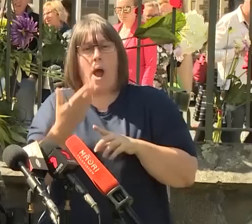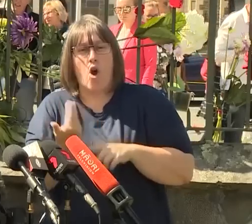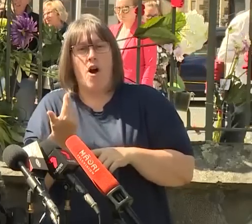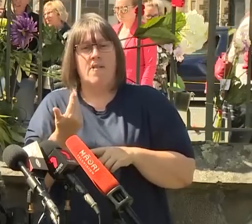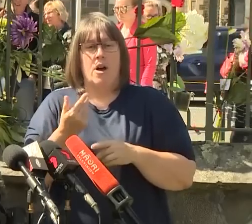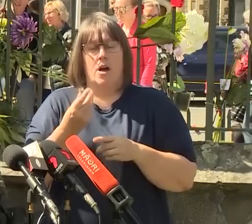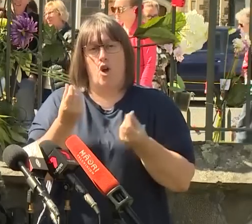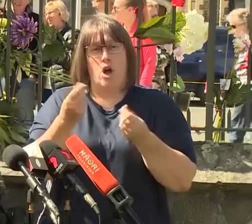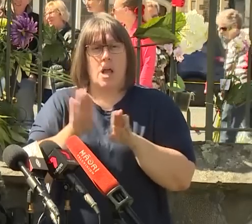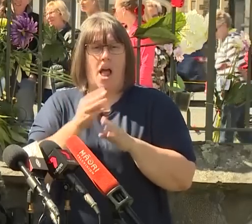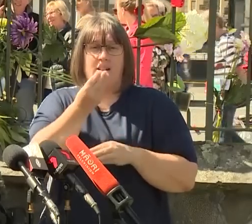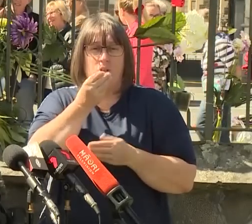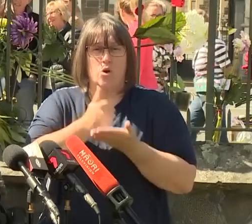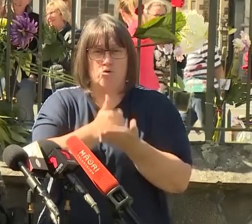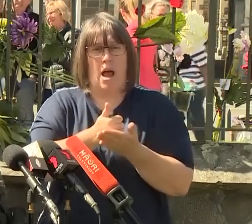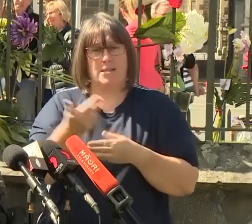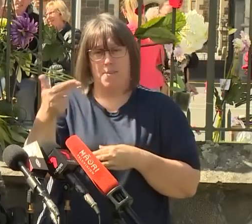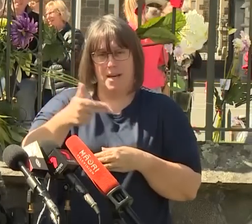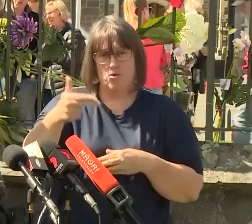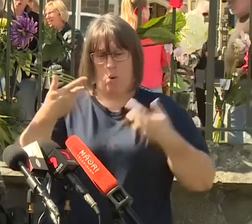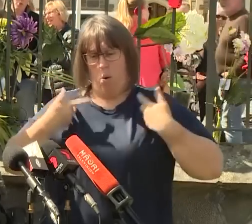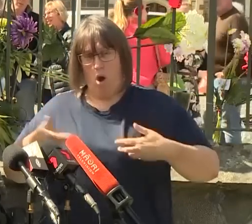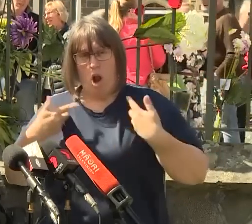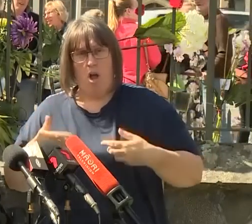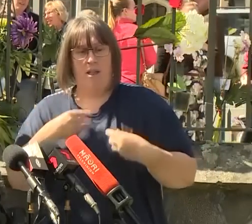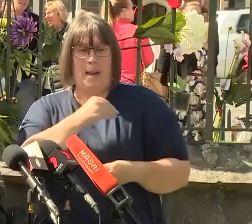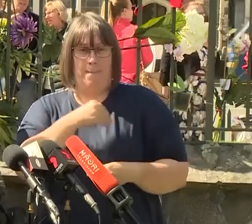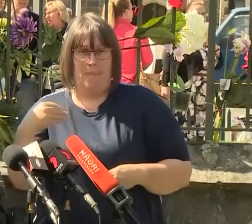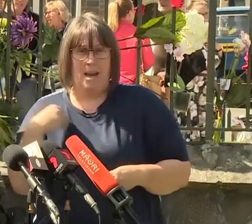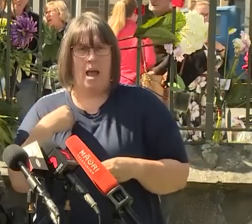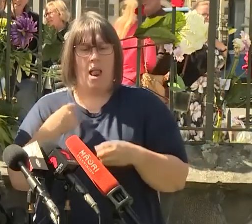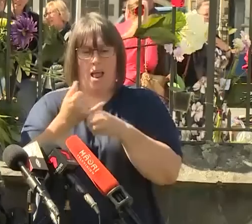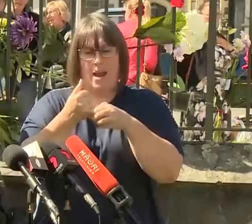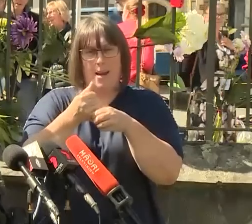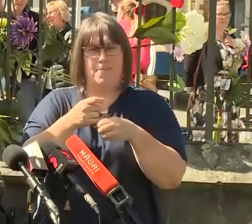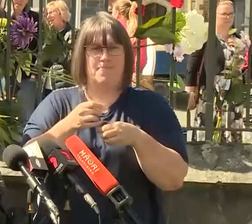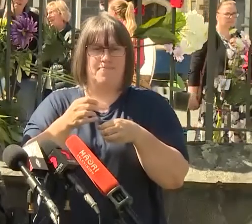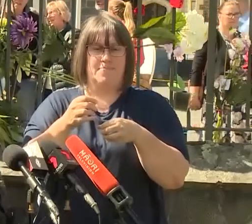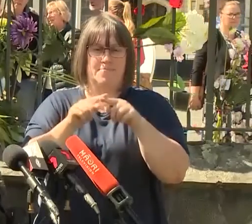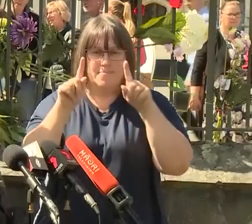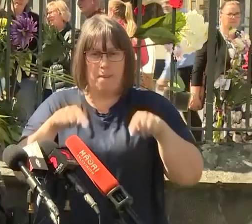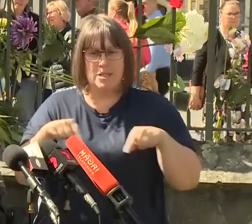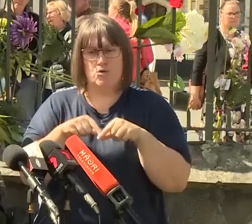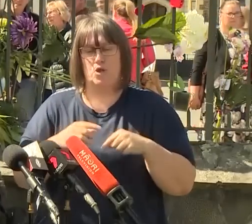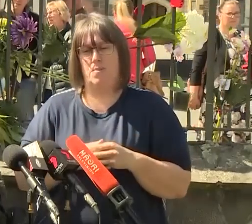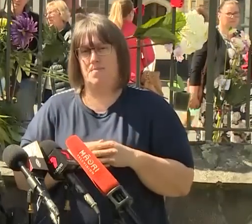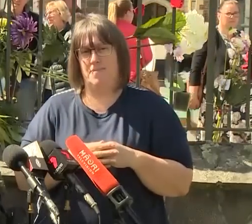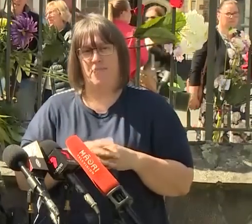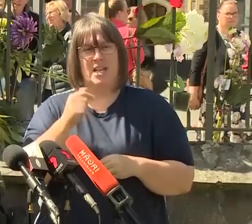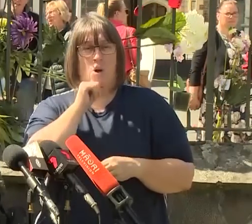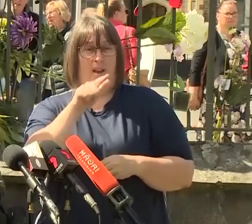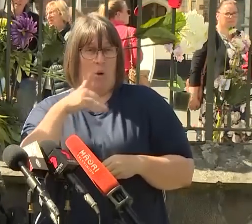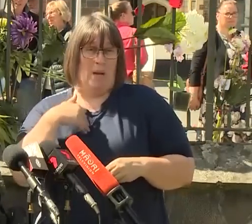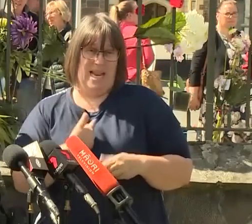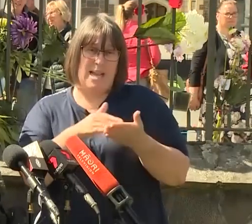as food grants, petrol, clothing, medical fees and prescriptions, and would strongly encourage anyone who needs our